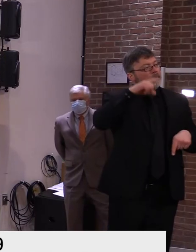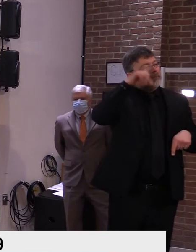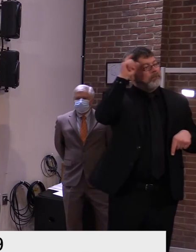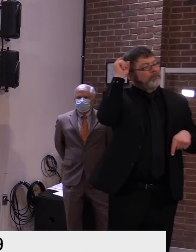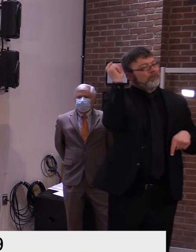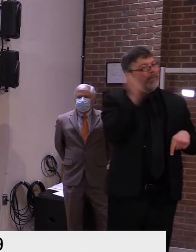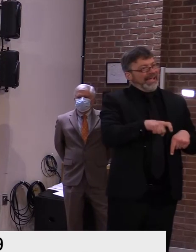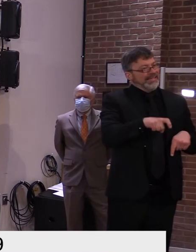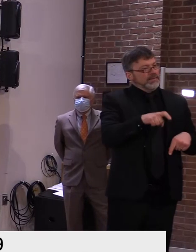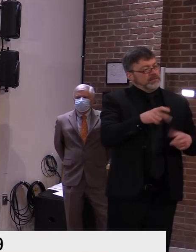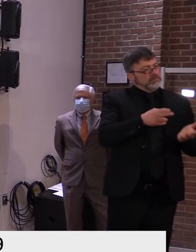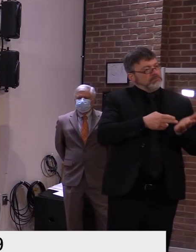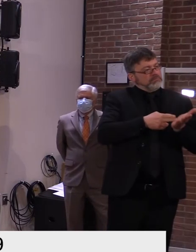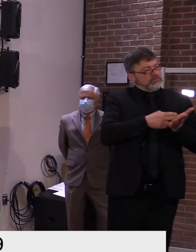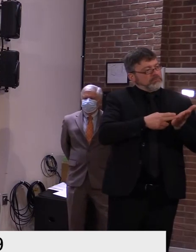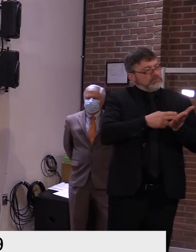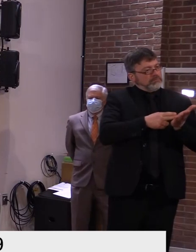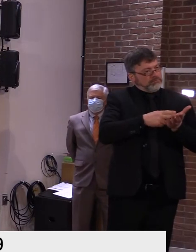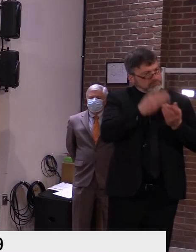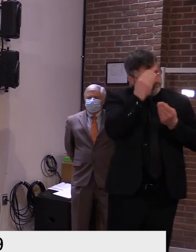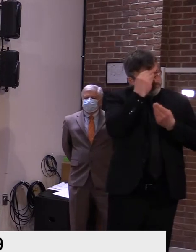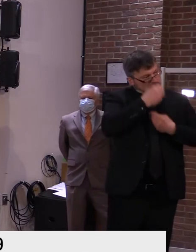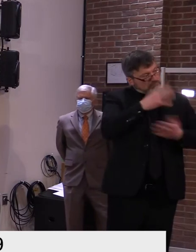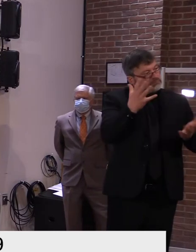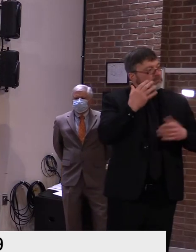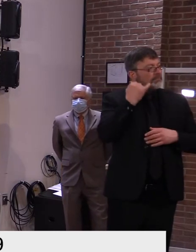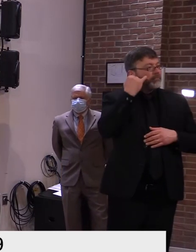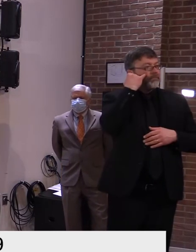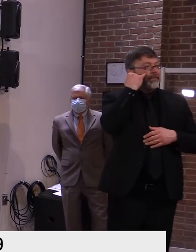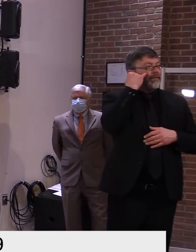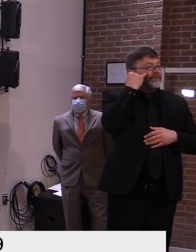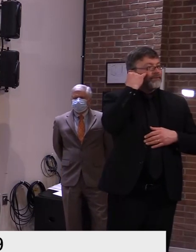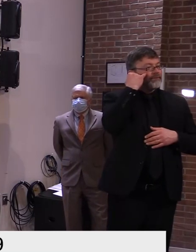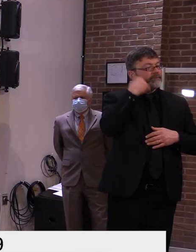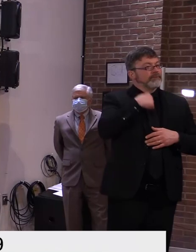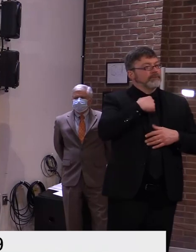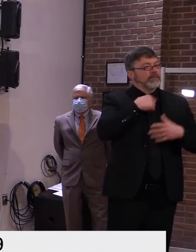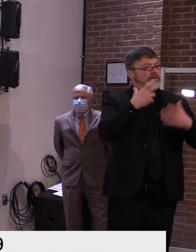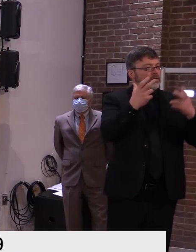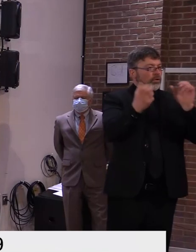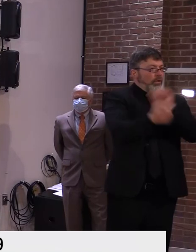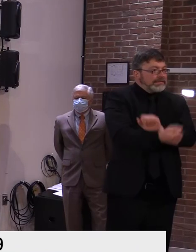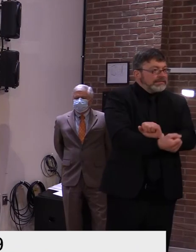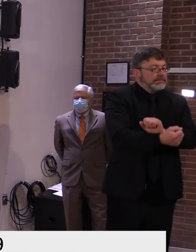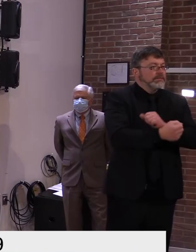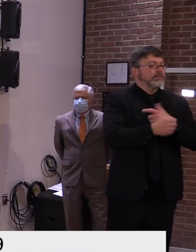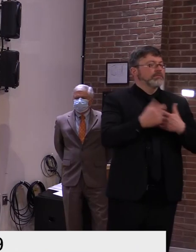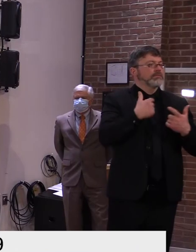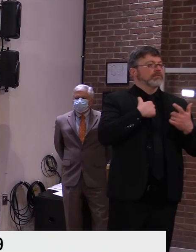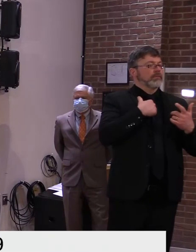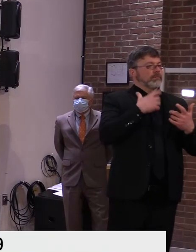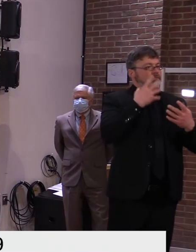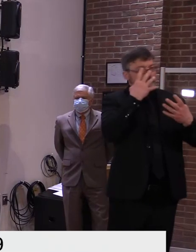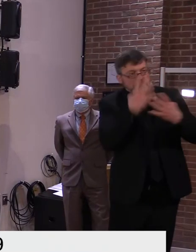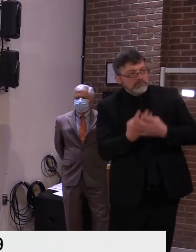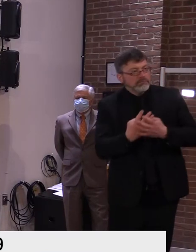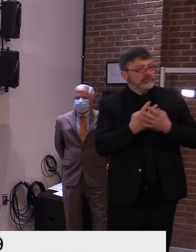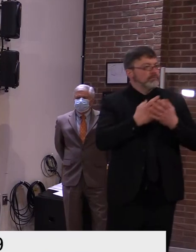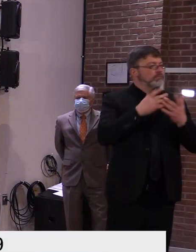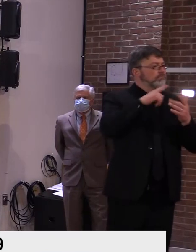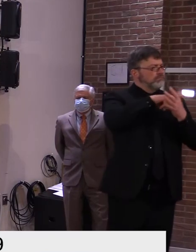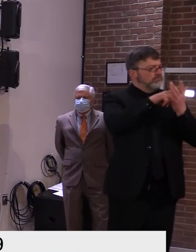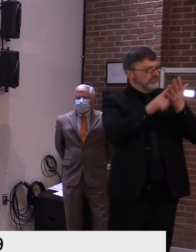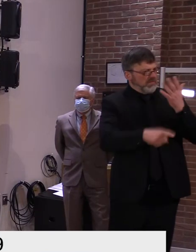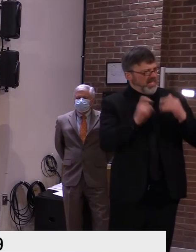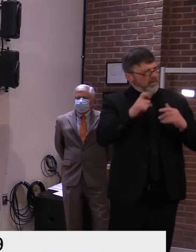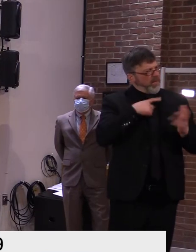what General Knight put out yesterday was saying that a better system might be for police